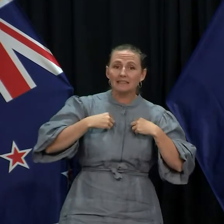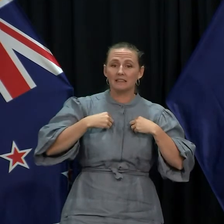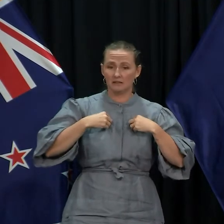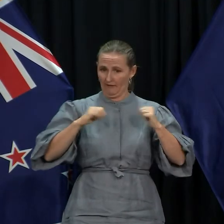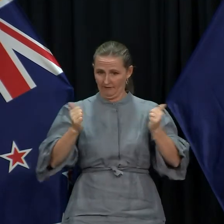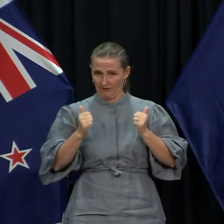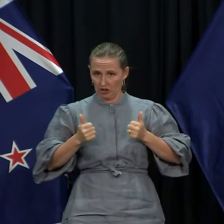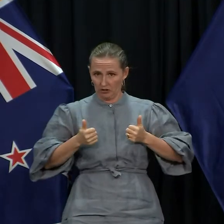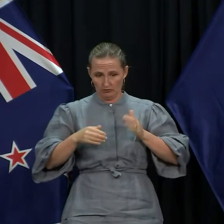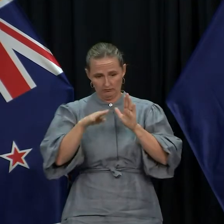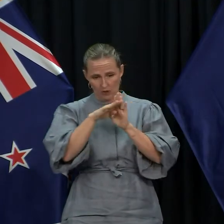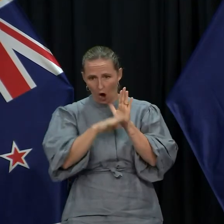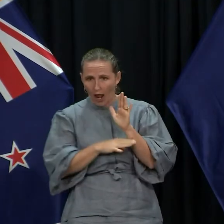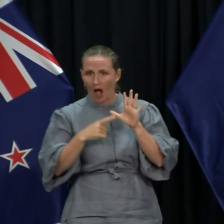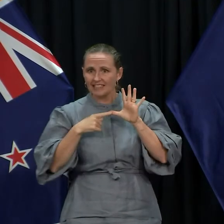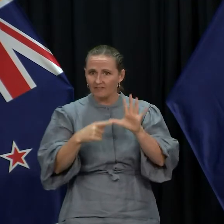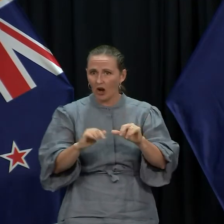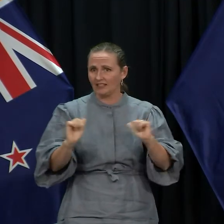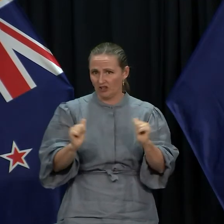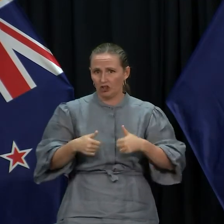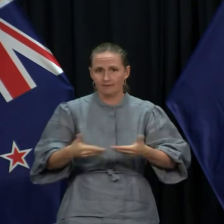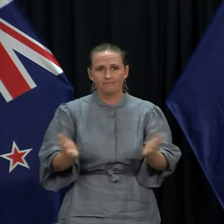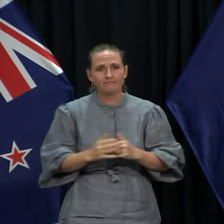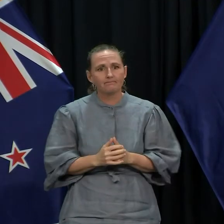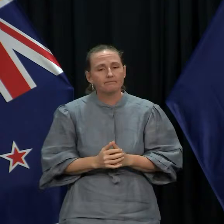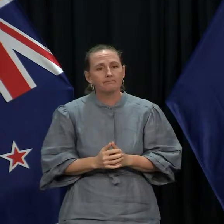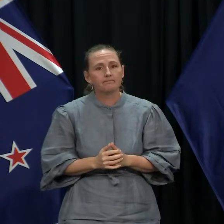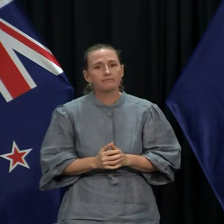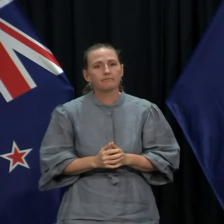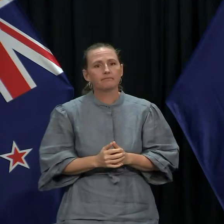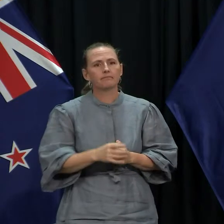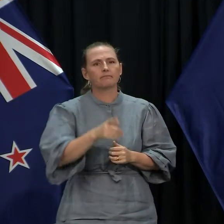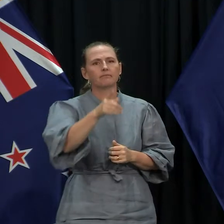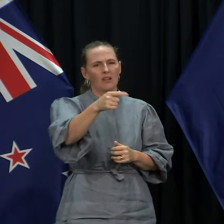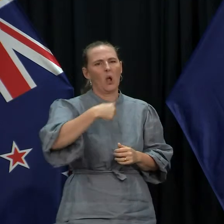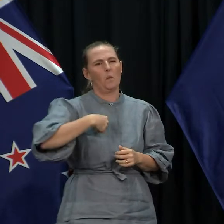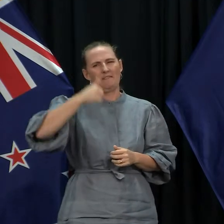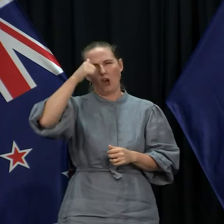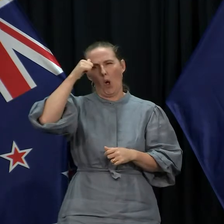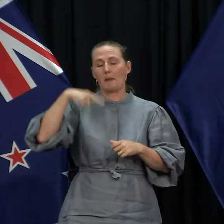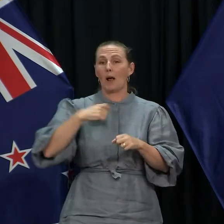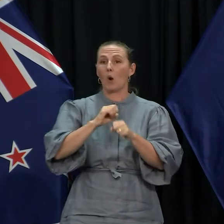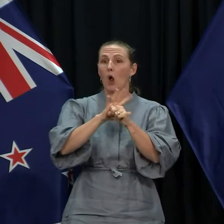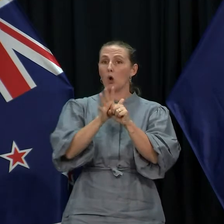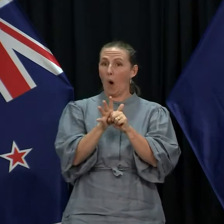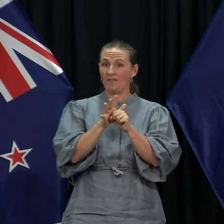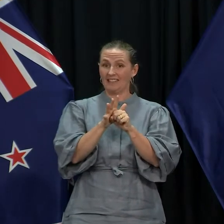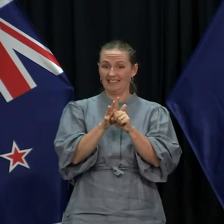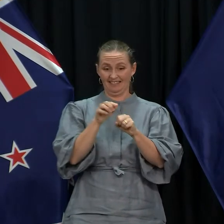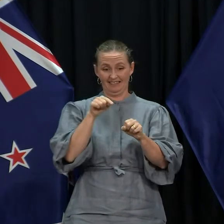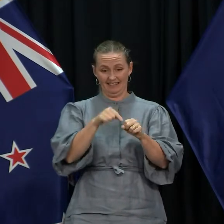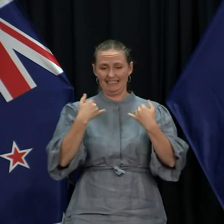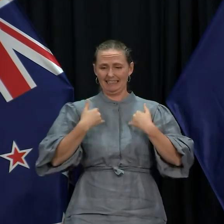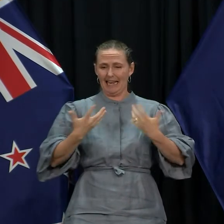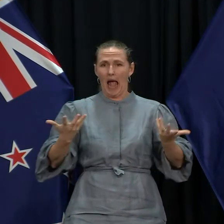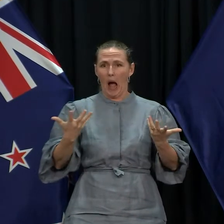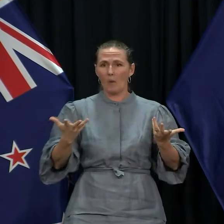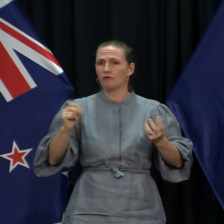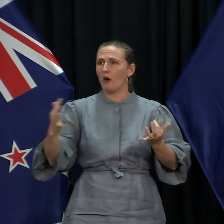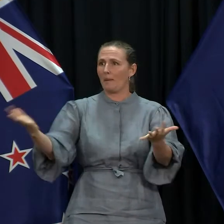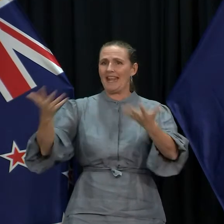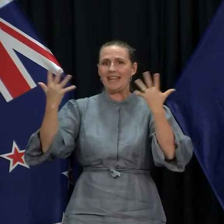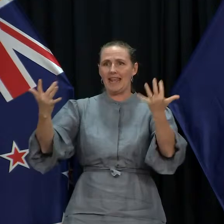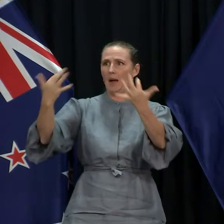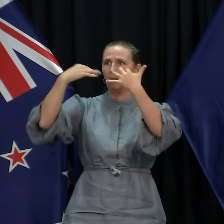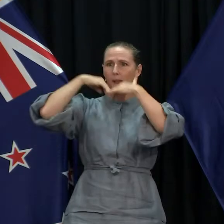they can improve ventilation. No, like, COVID-19's been airborne for quite some time now. Why has it taken so long to get advice to businesses to